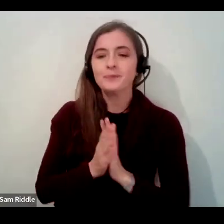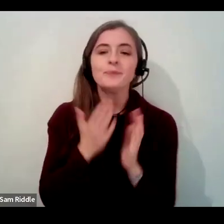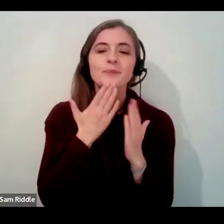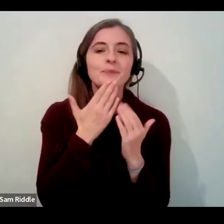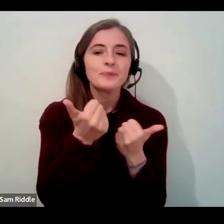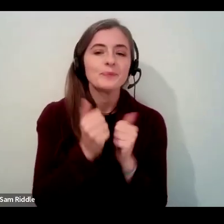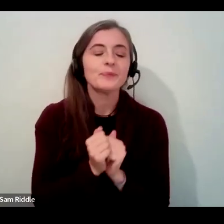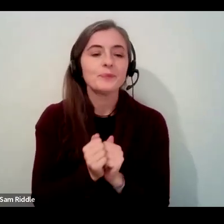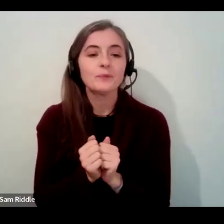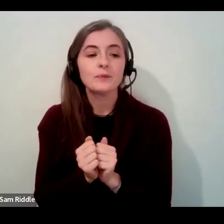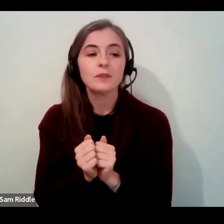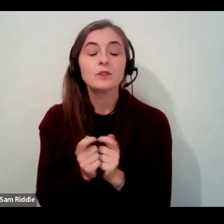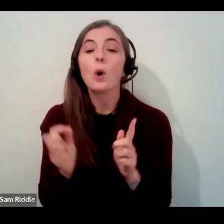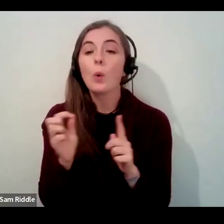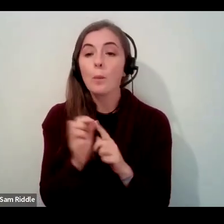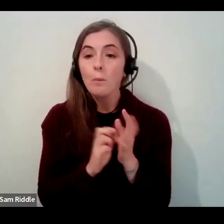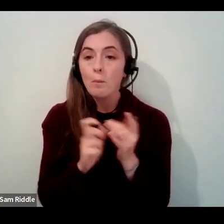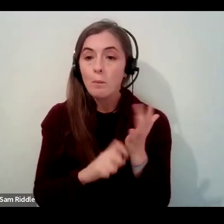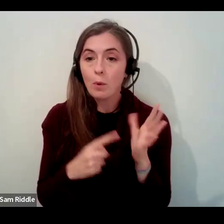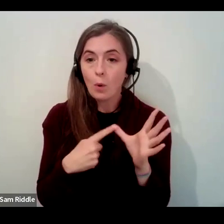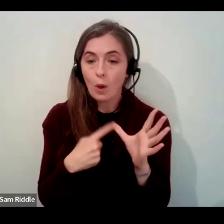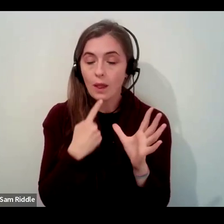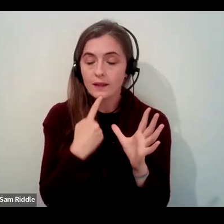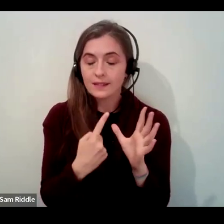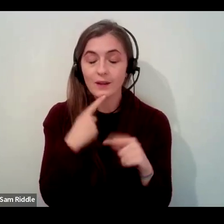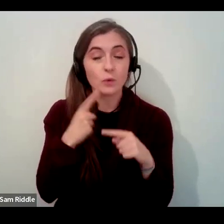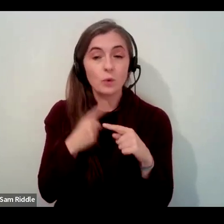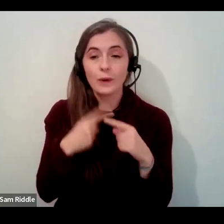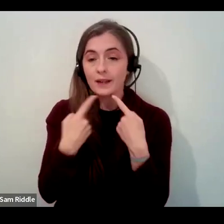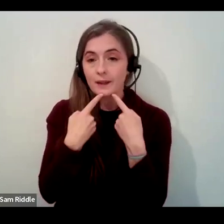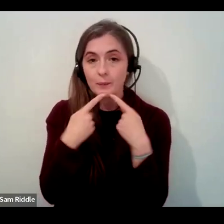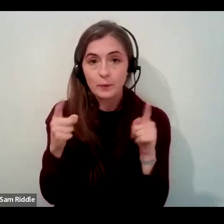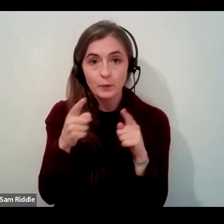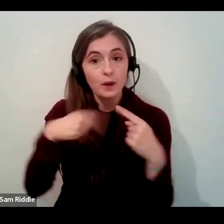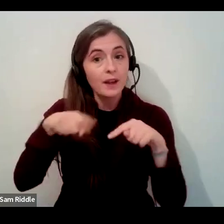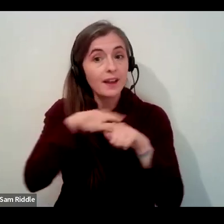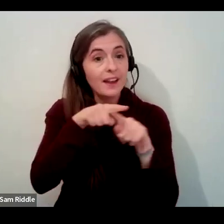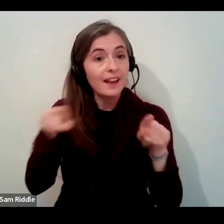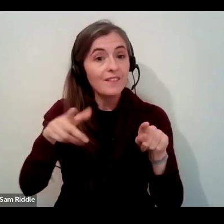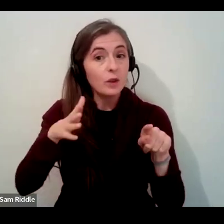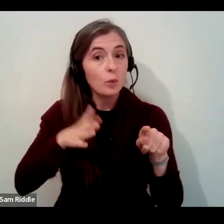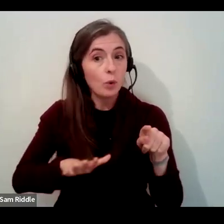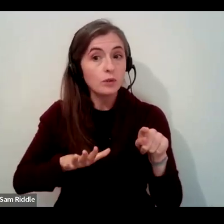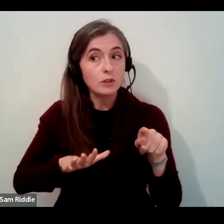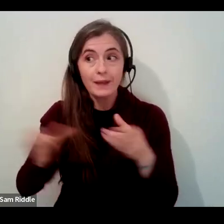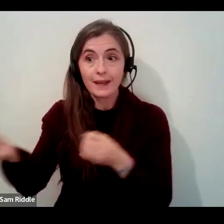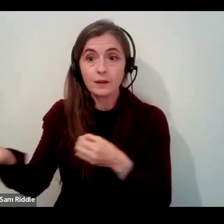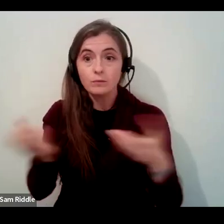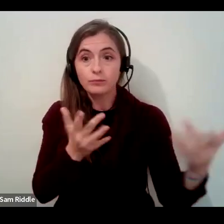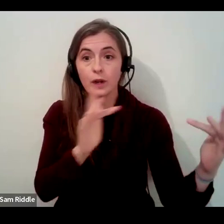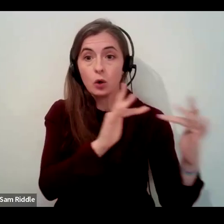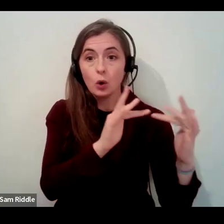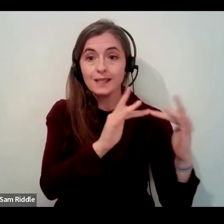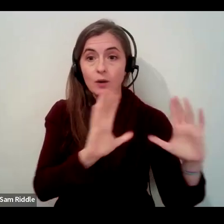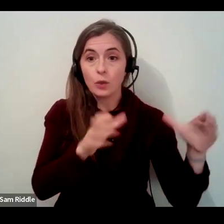for that. Just to also just say quickly, for those of you who wish to be put in contact with the